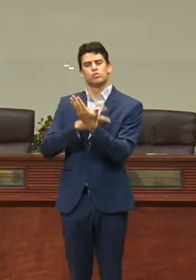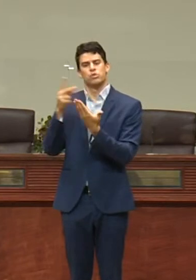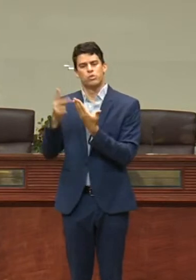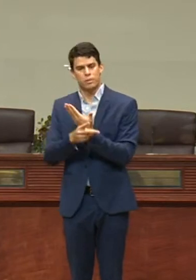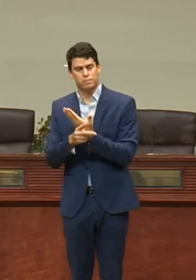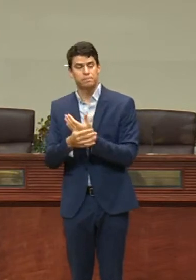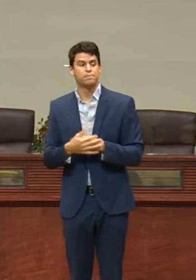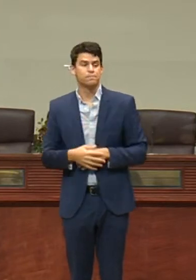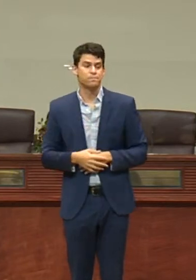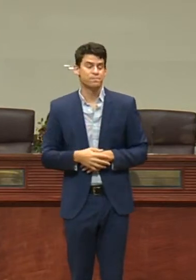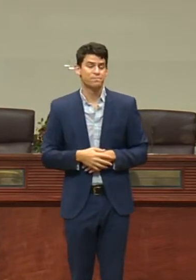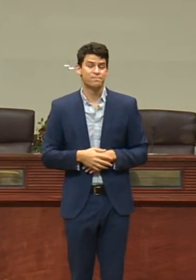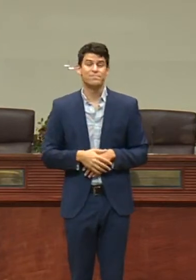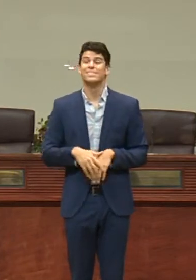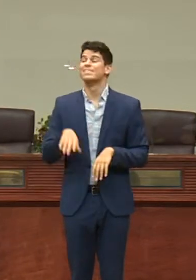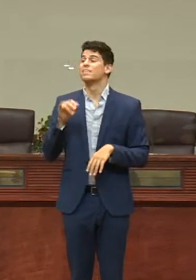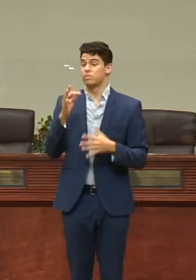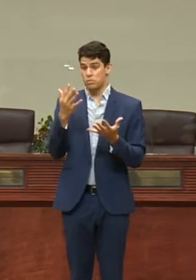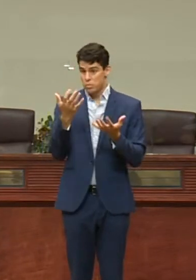Interested organizations can visit